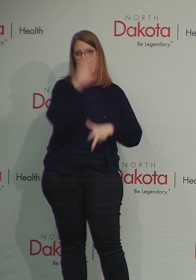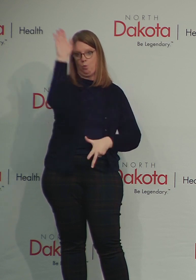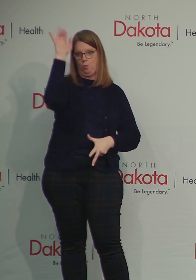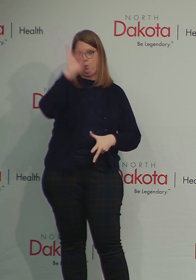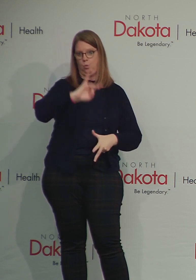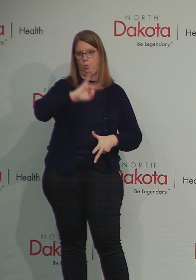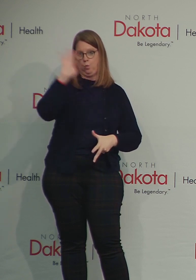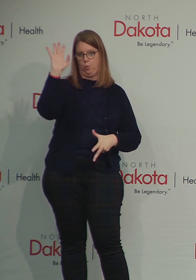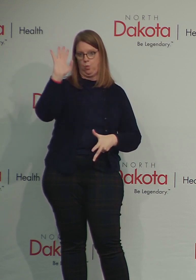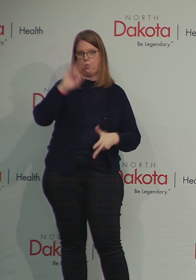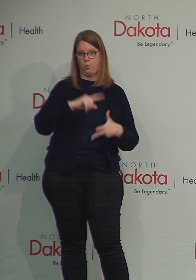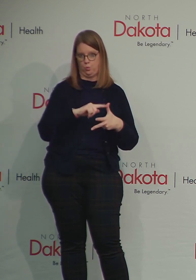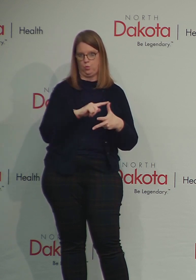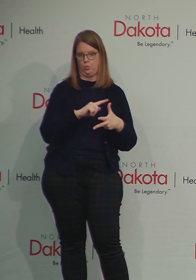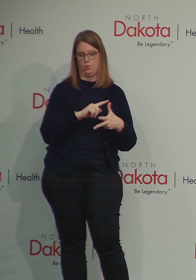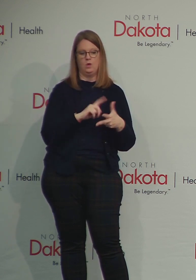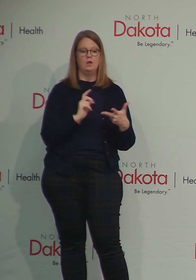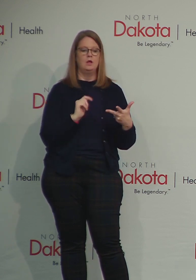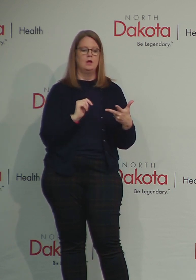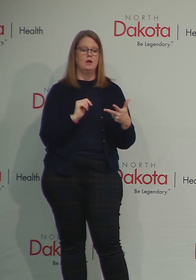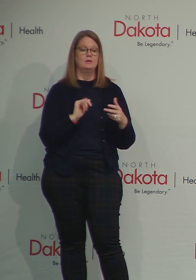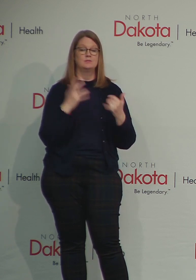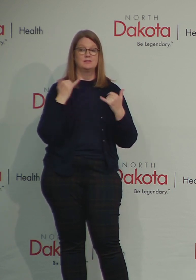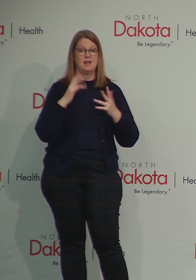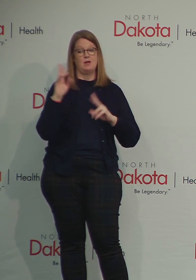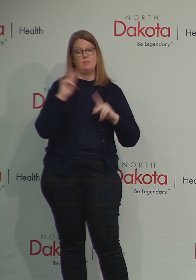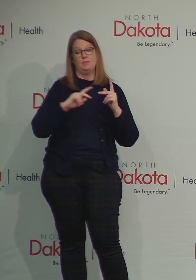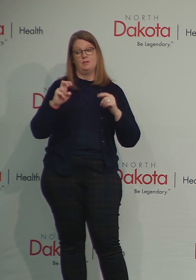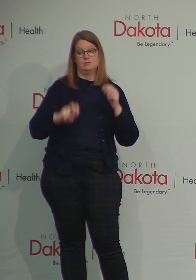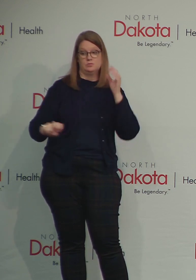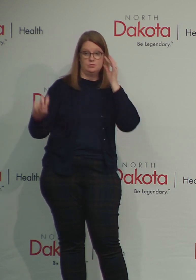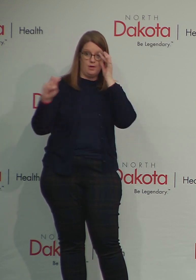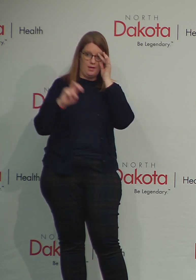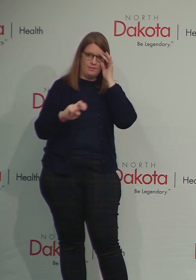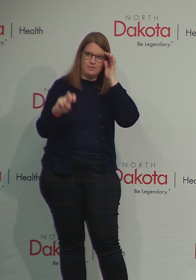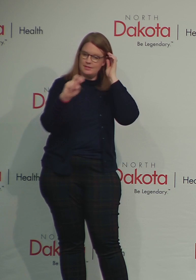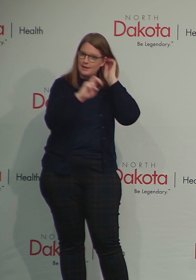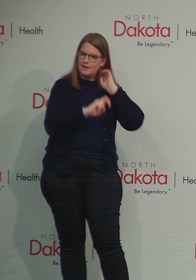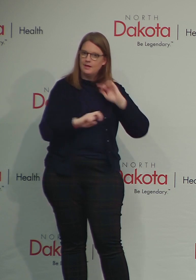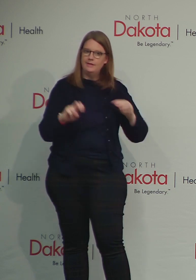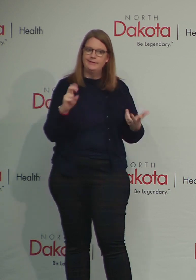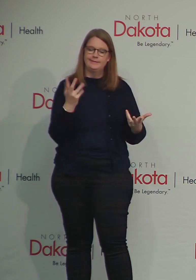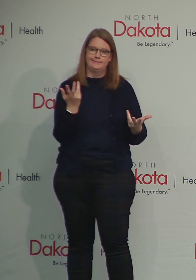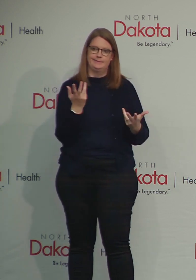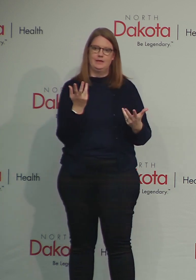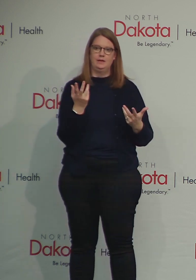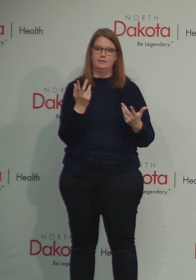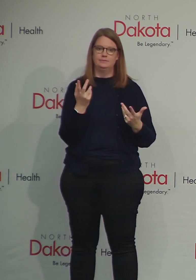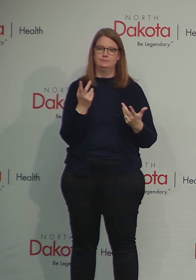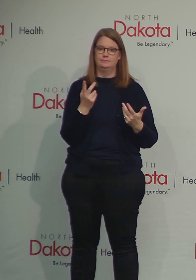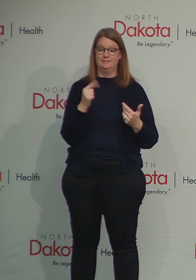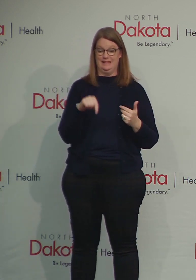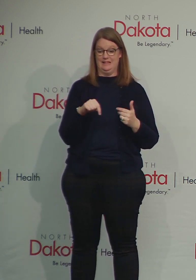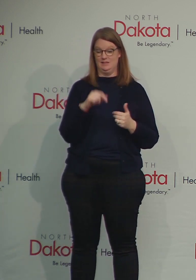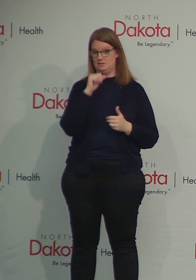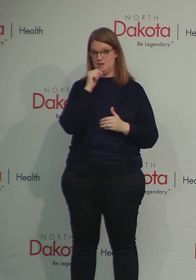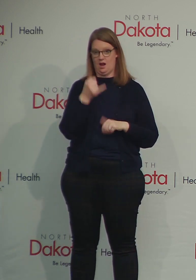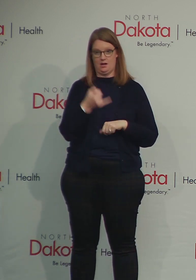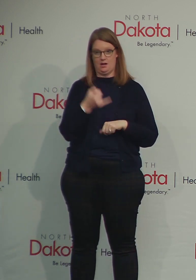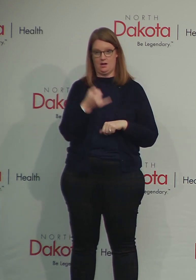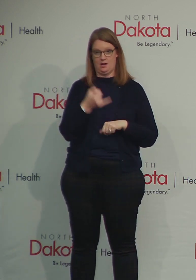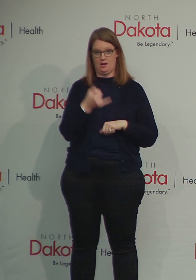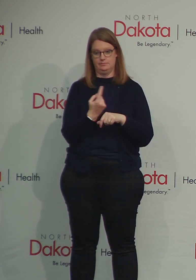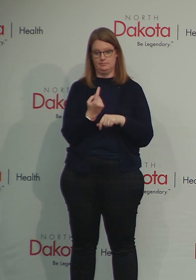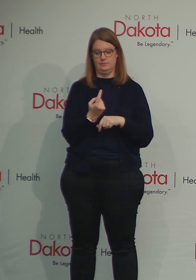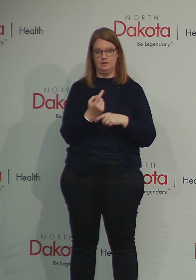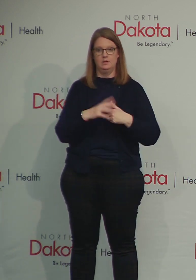and so people that are traveling to or from the rest of the country, we're not an island.